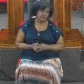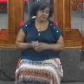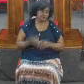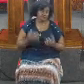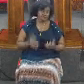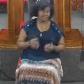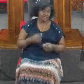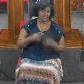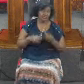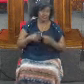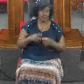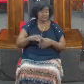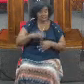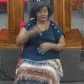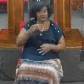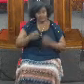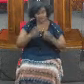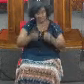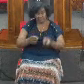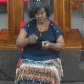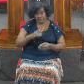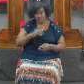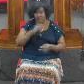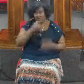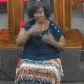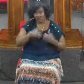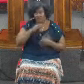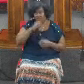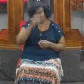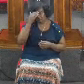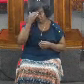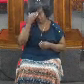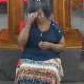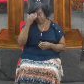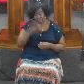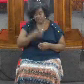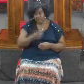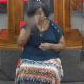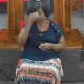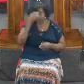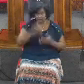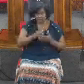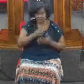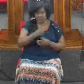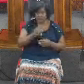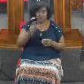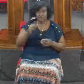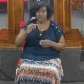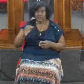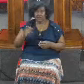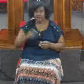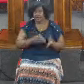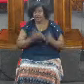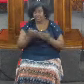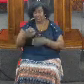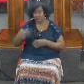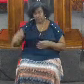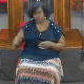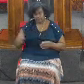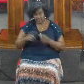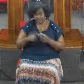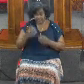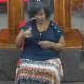Concerning spiritual gifts, brethren, I would not have you ignorant. You know the of the Gentiles,